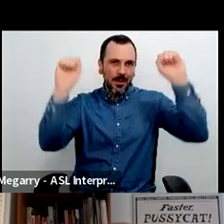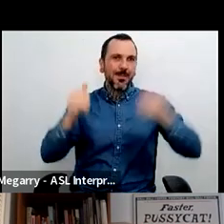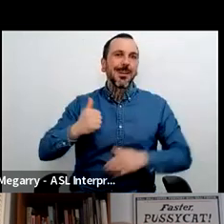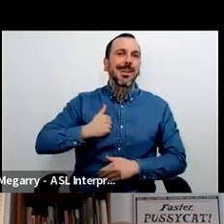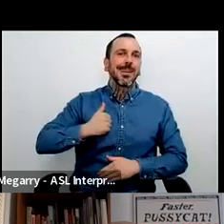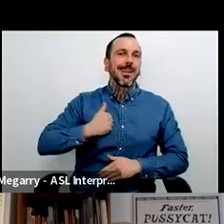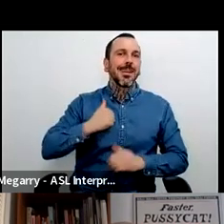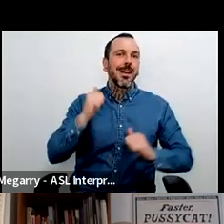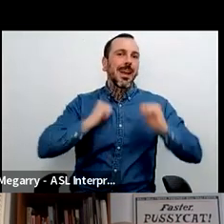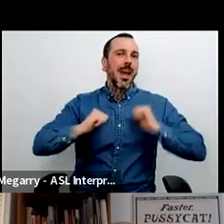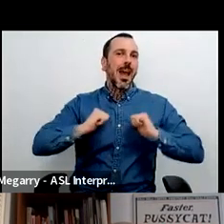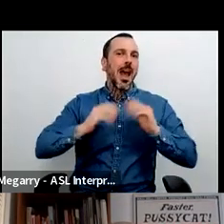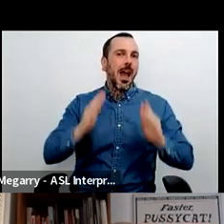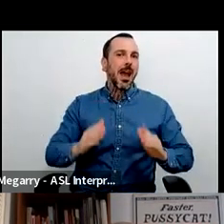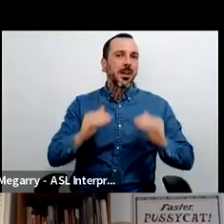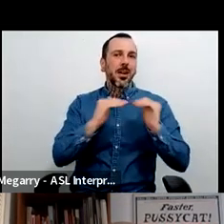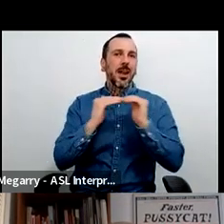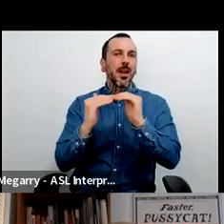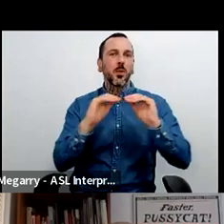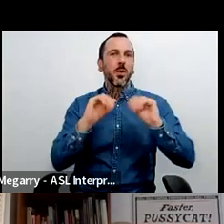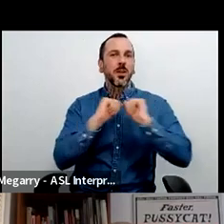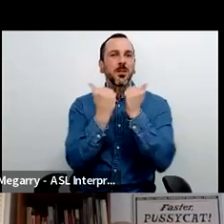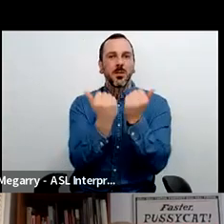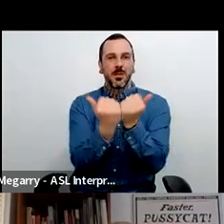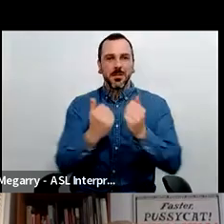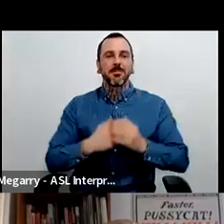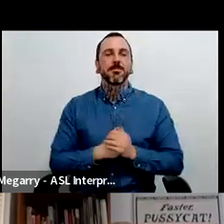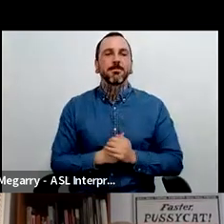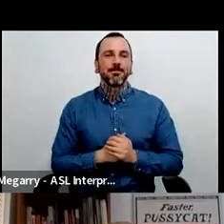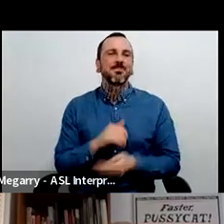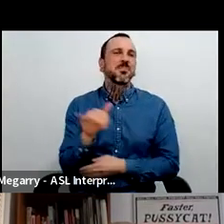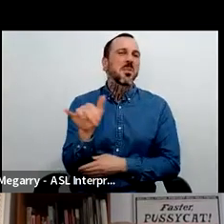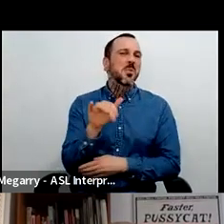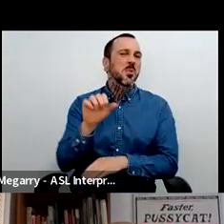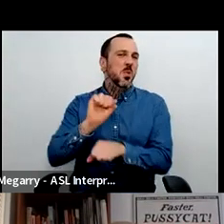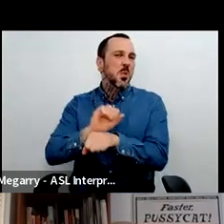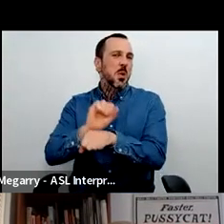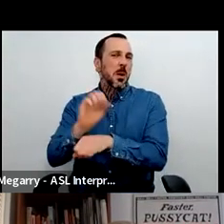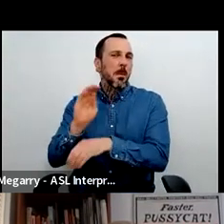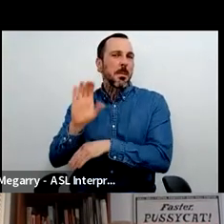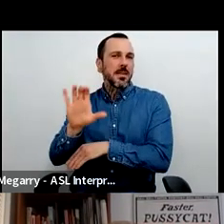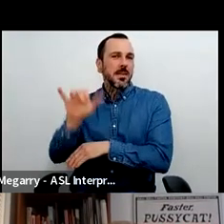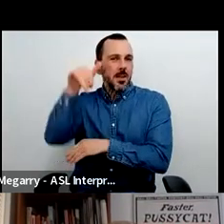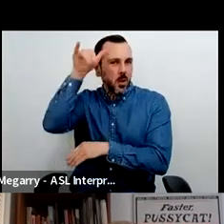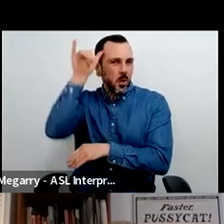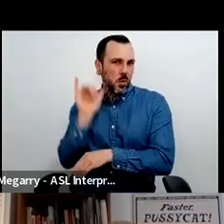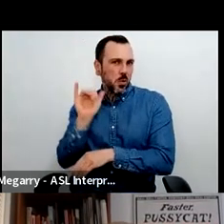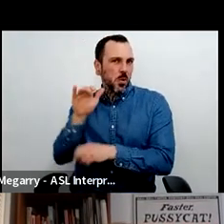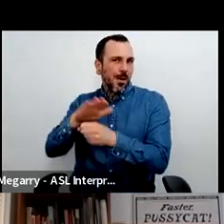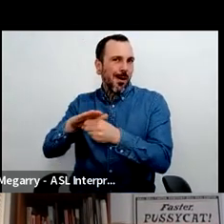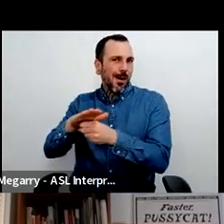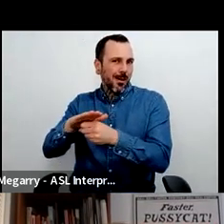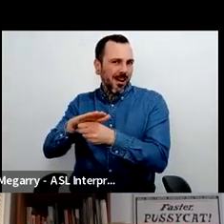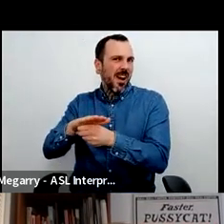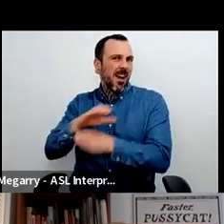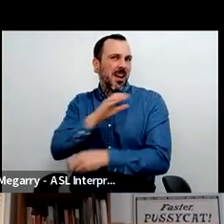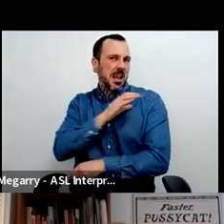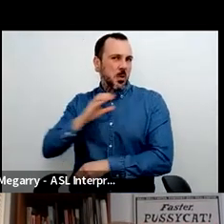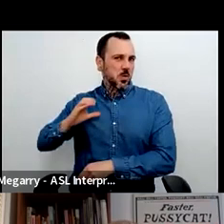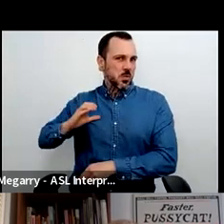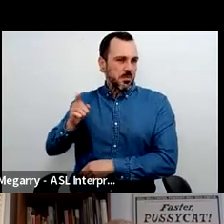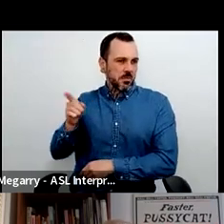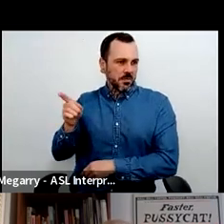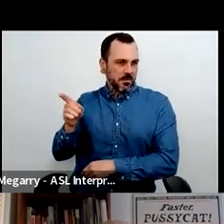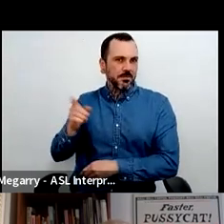Association. I'm also a councillor for the BC Yukon region. I want to thank you all